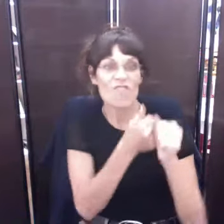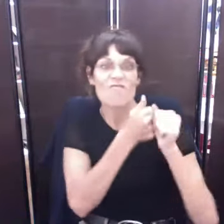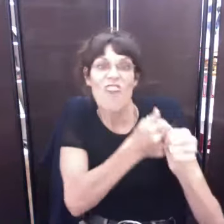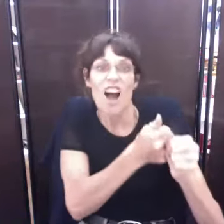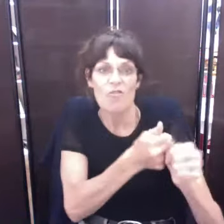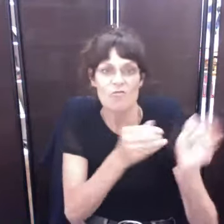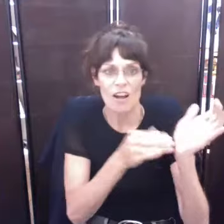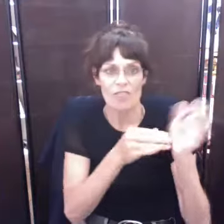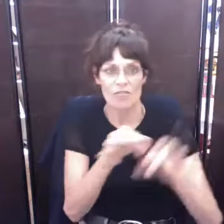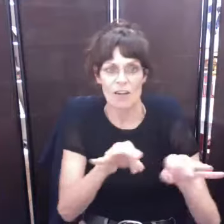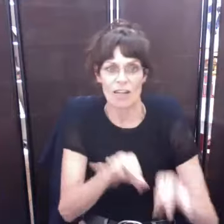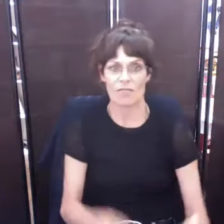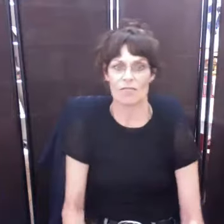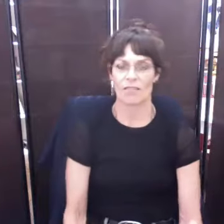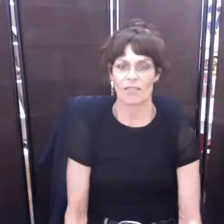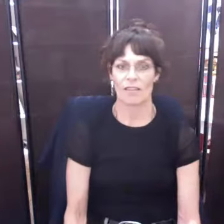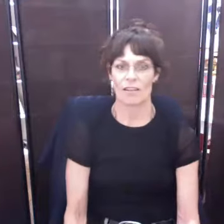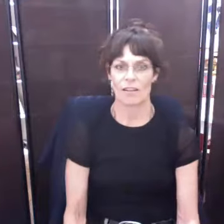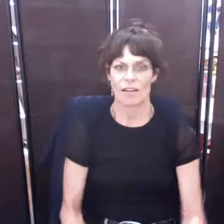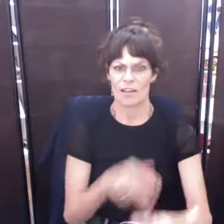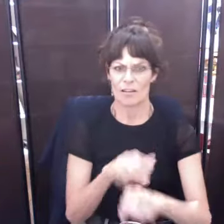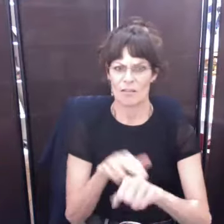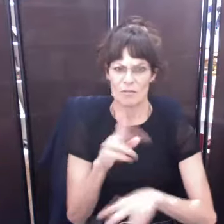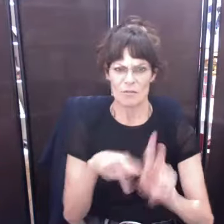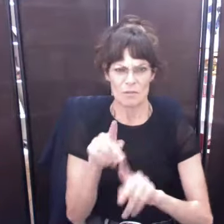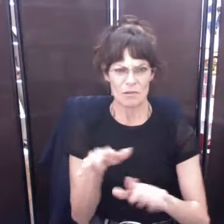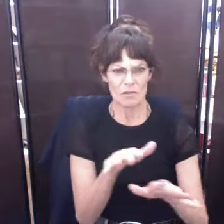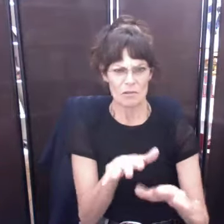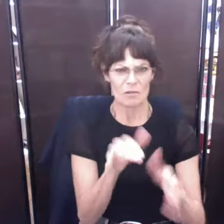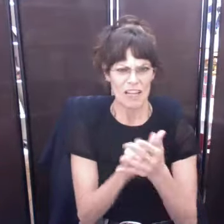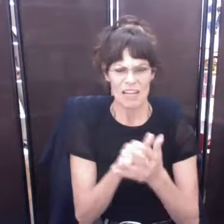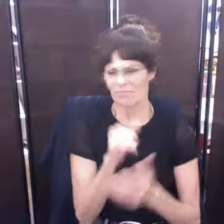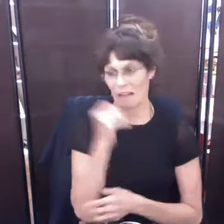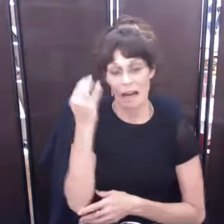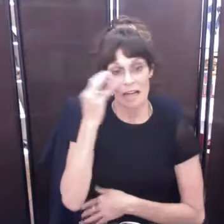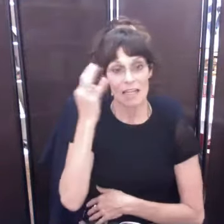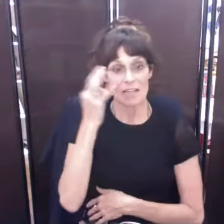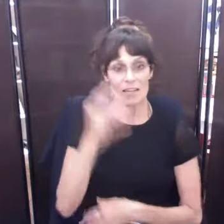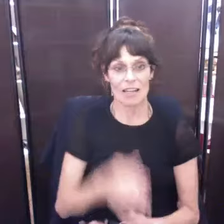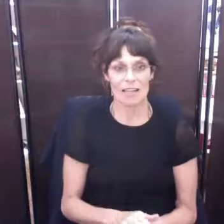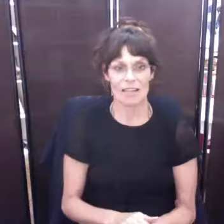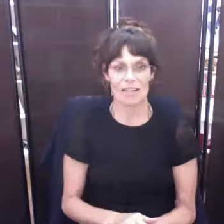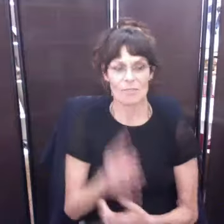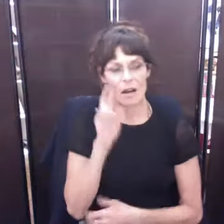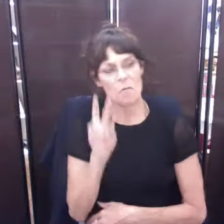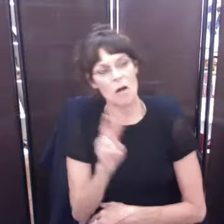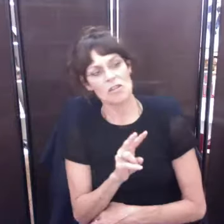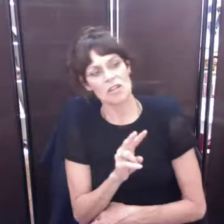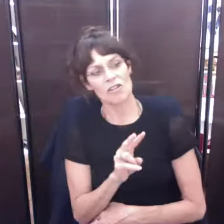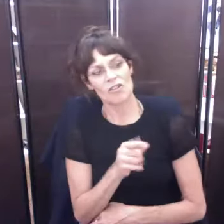directions. Did you know normal people do that? I didn't know that. But watching her, I see her do it all the time. And I think,